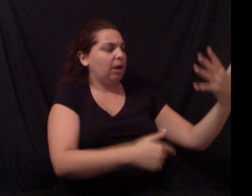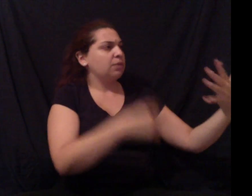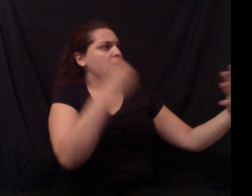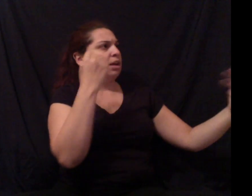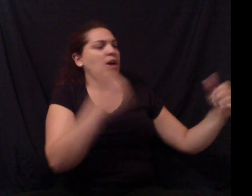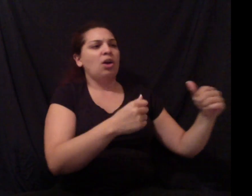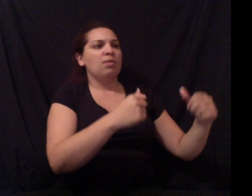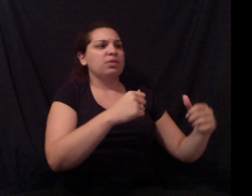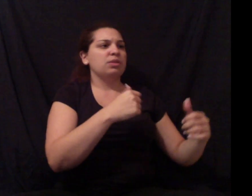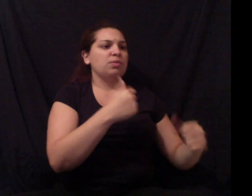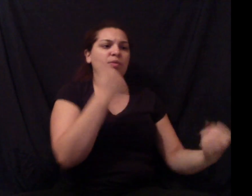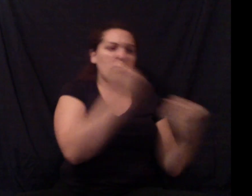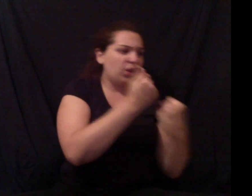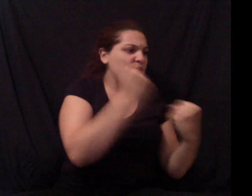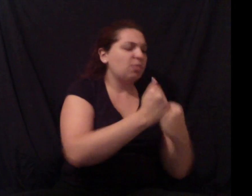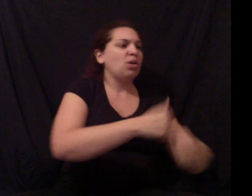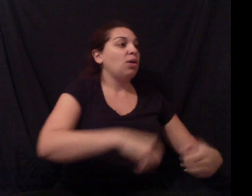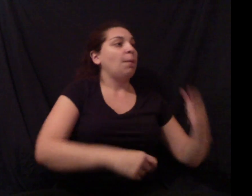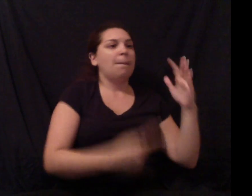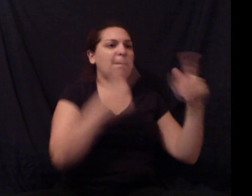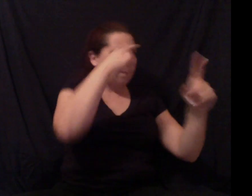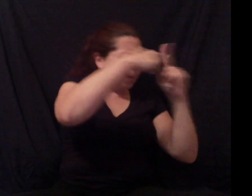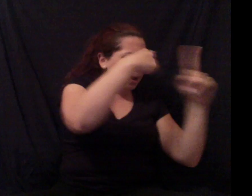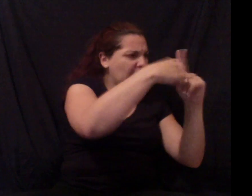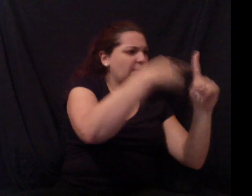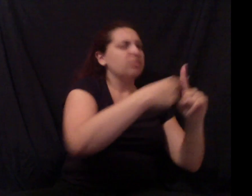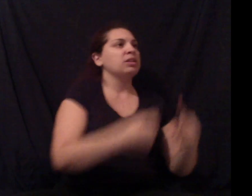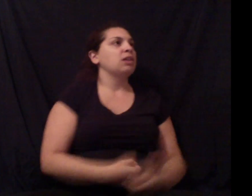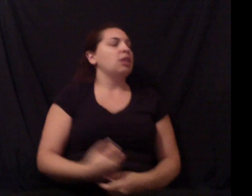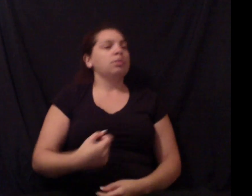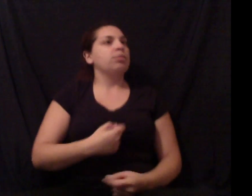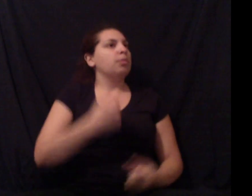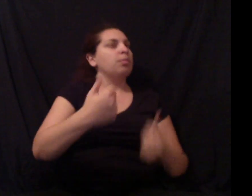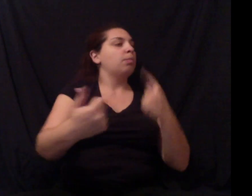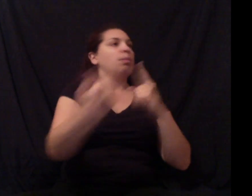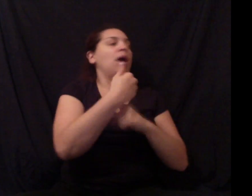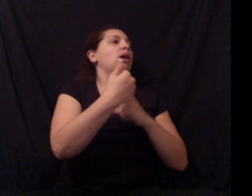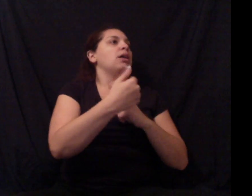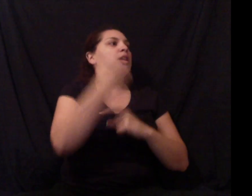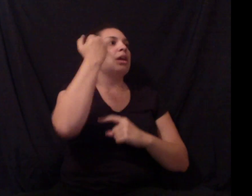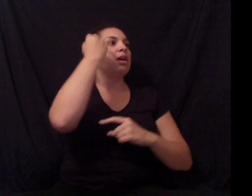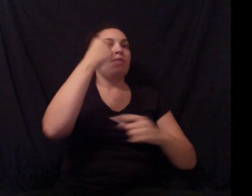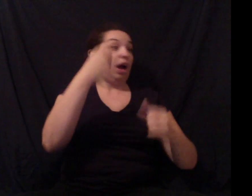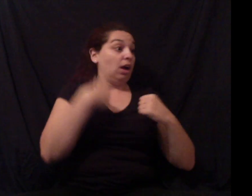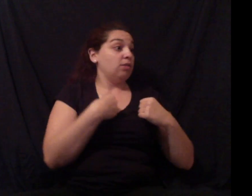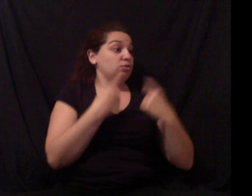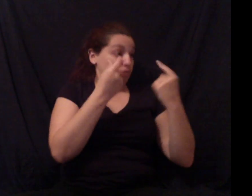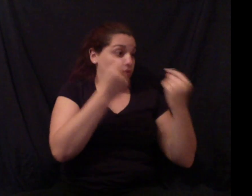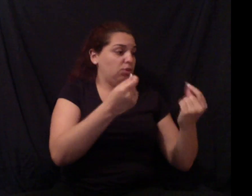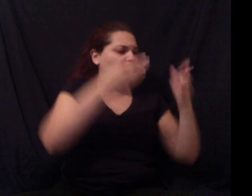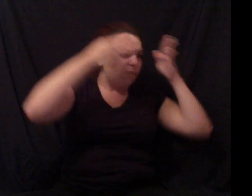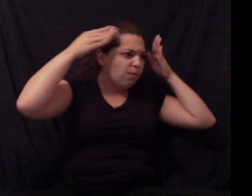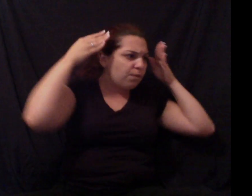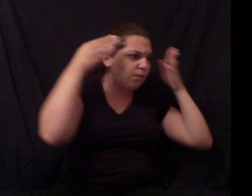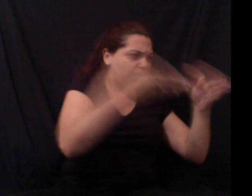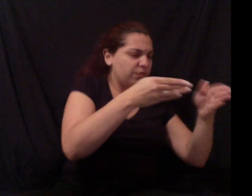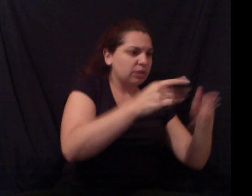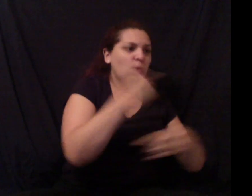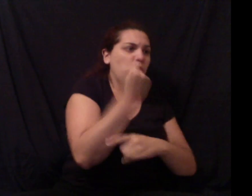really supportive. And it's just like, man, I had this epiphany. I was just like, I think if I went all in on this, like focused